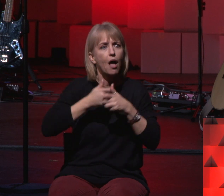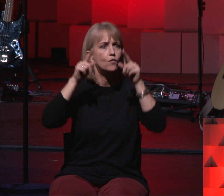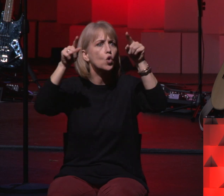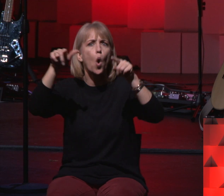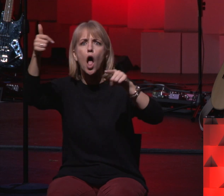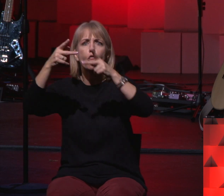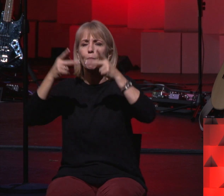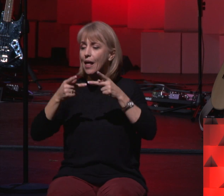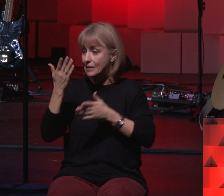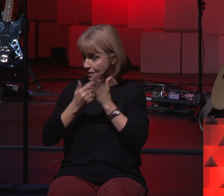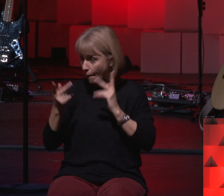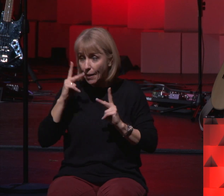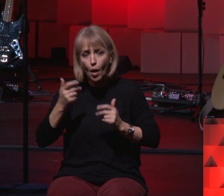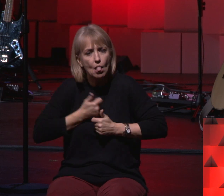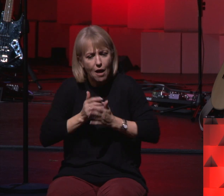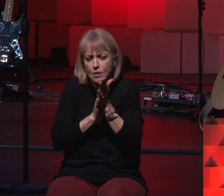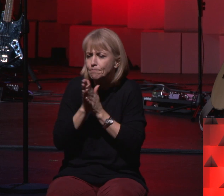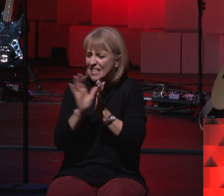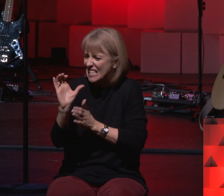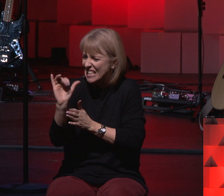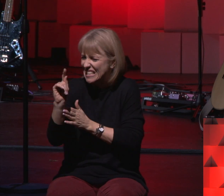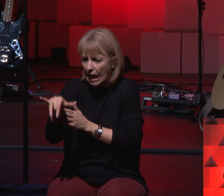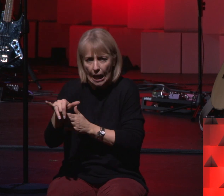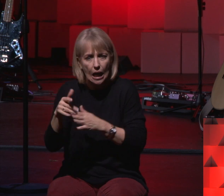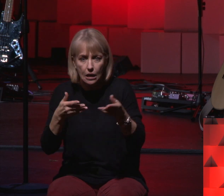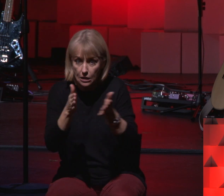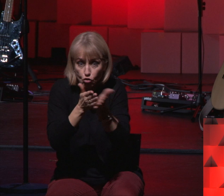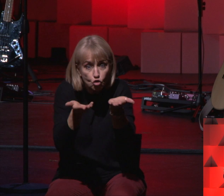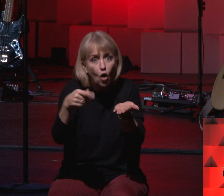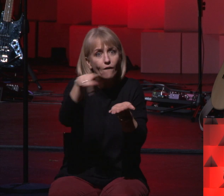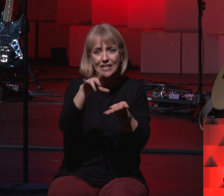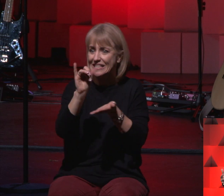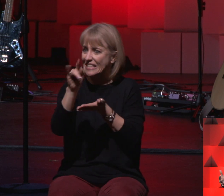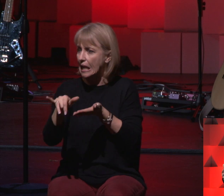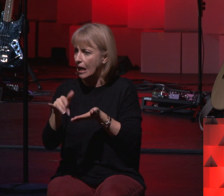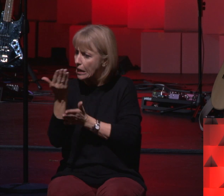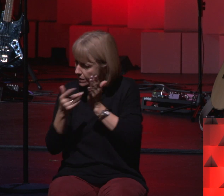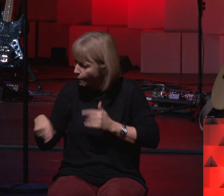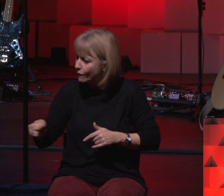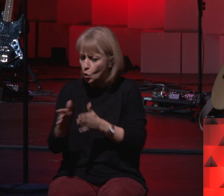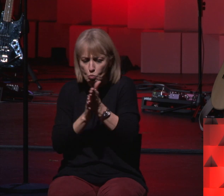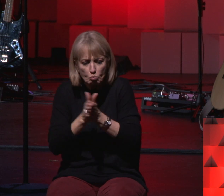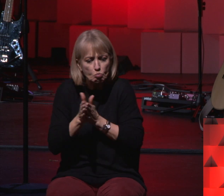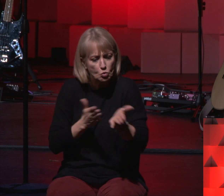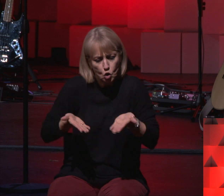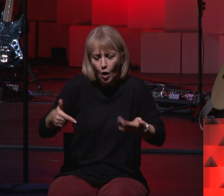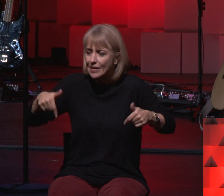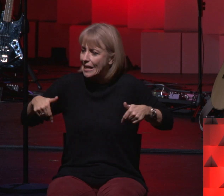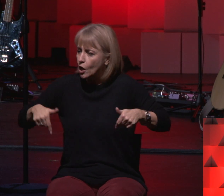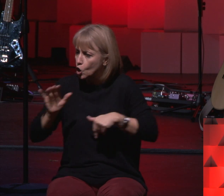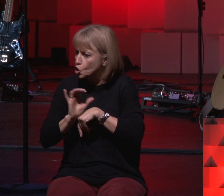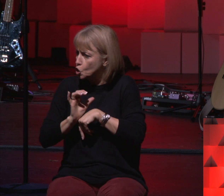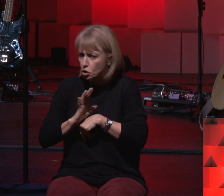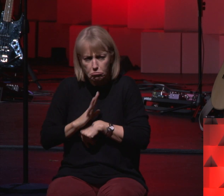different parts of the city that you express God's love in those areas. Some of you, it's here, but we have the responsibility to do all of them. It doesn't do